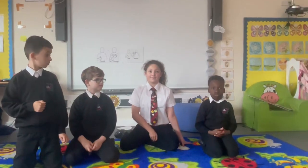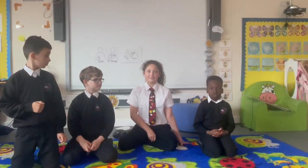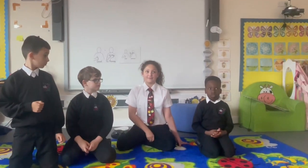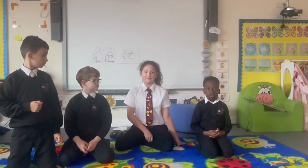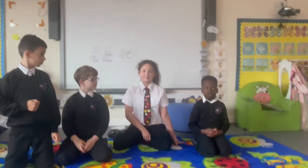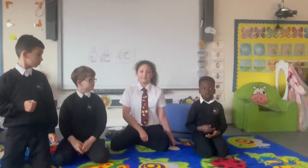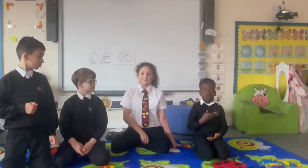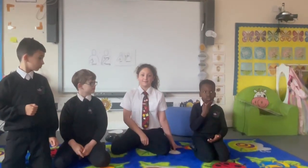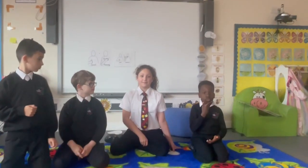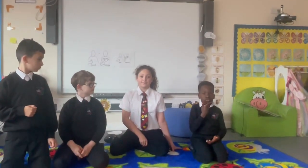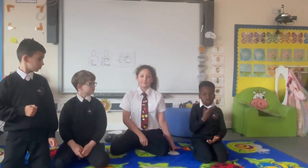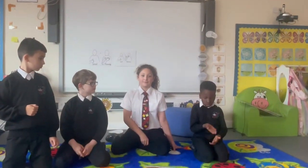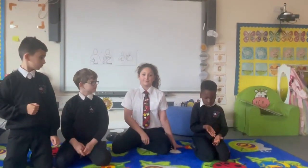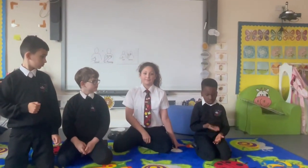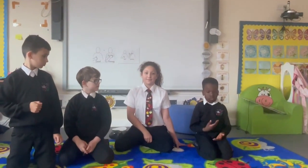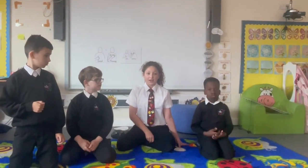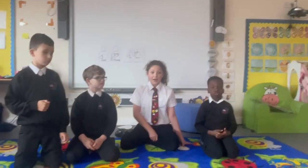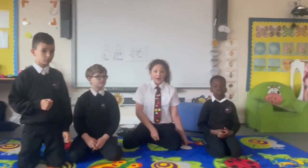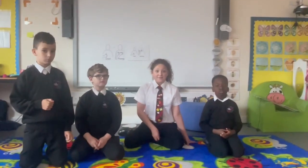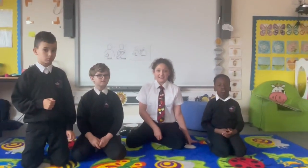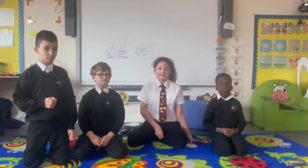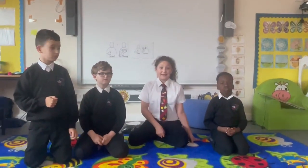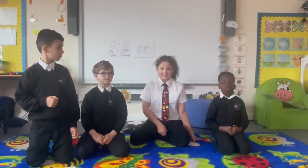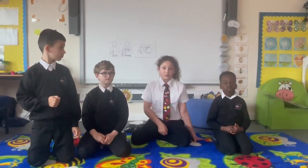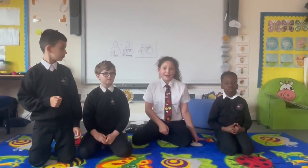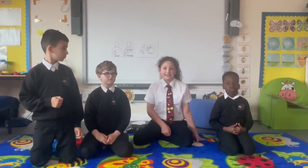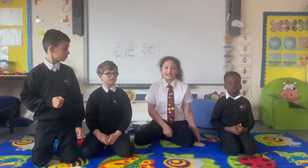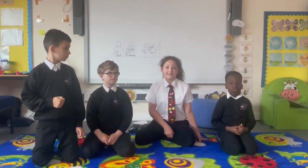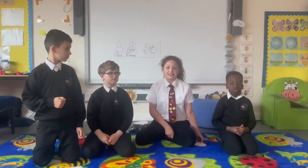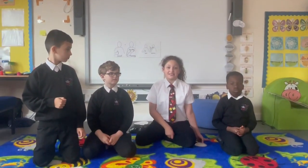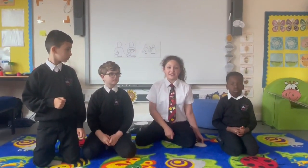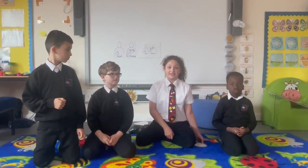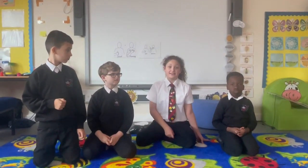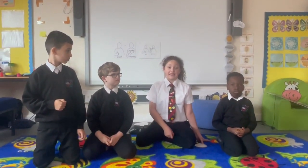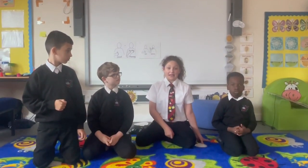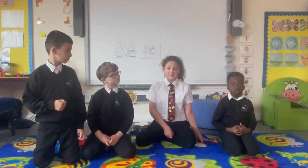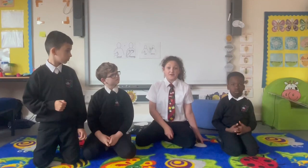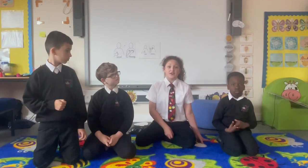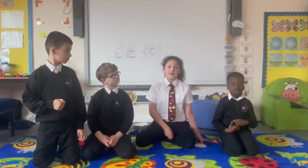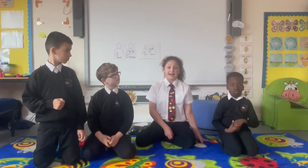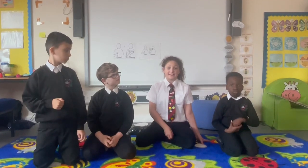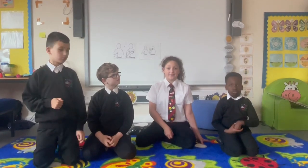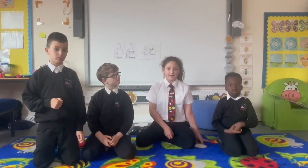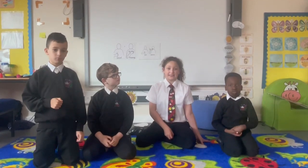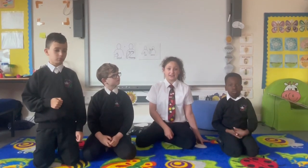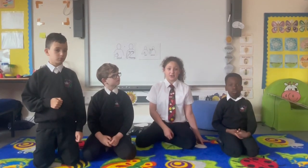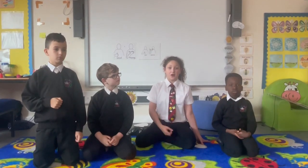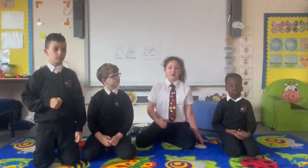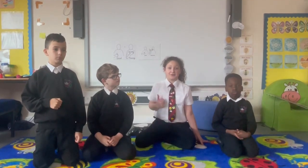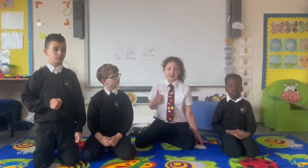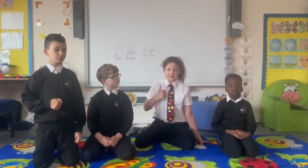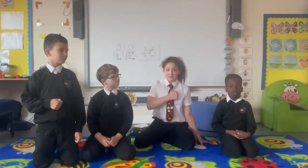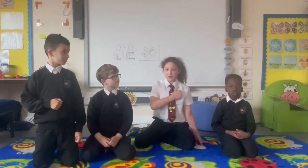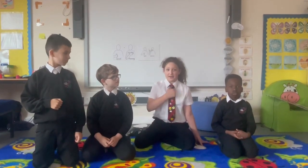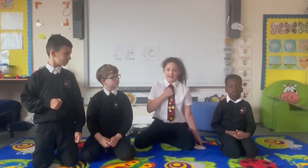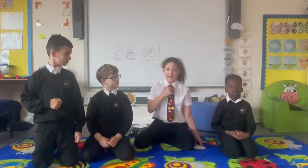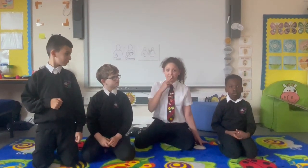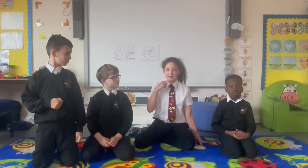thank you. This week we're challenging you to see if you can answer the register for doing good morning and good